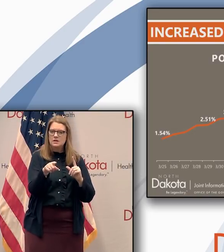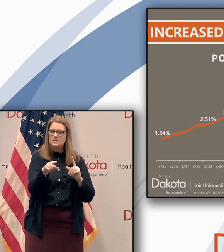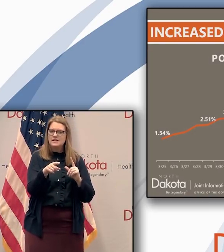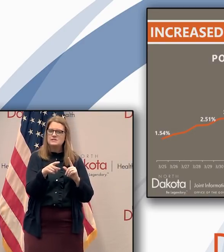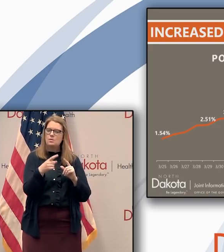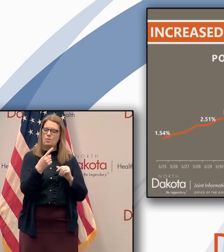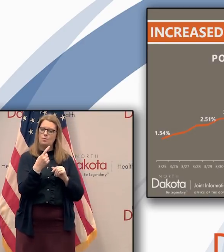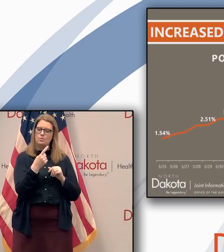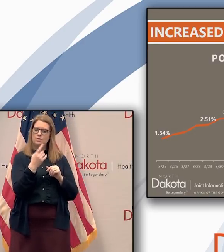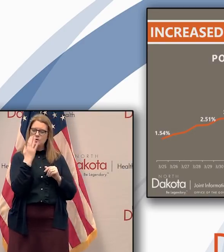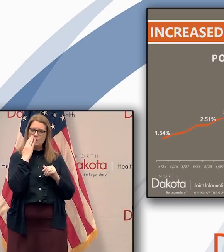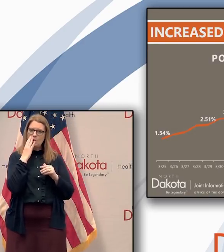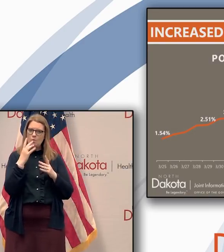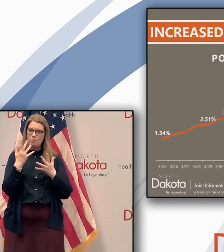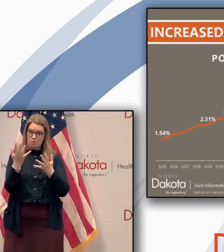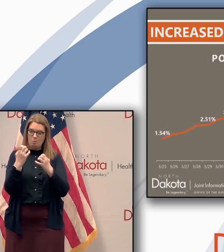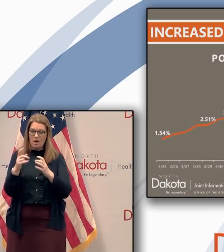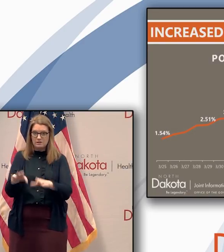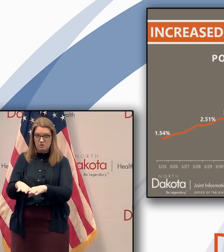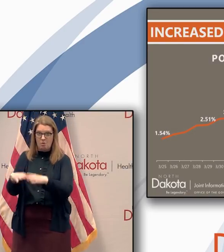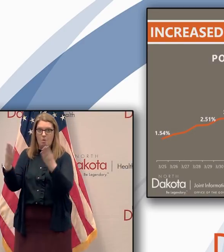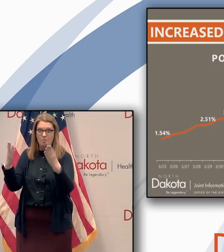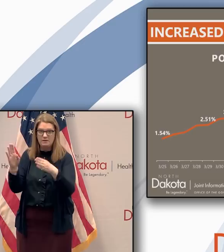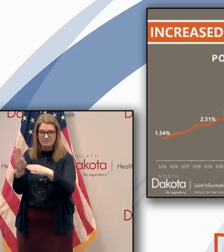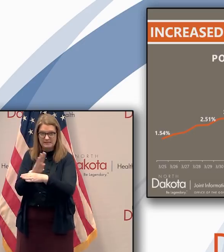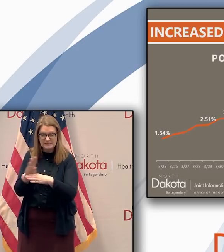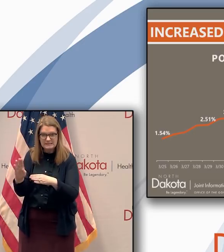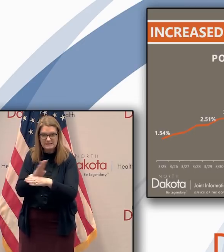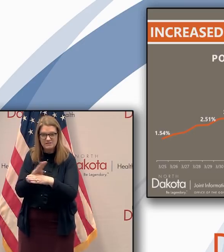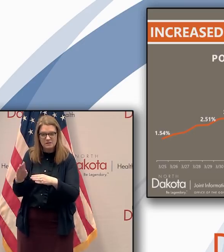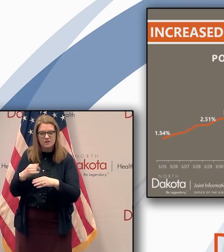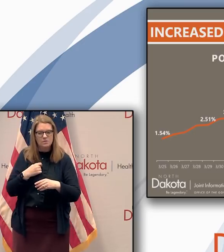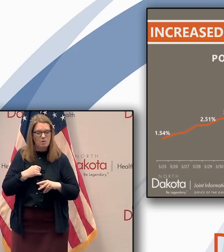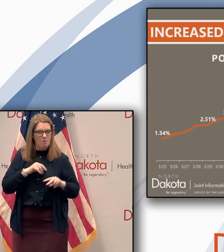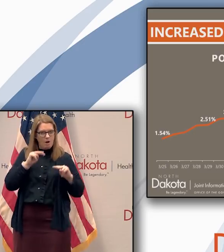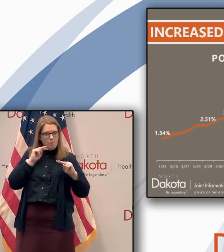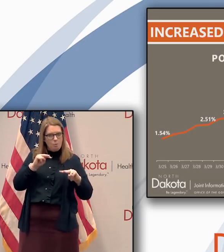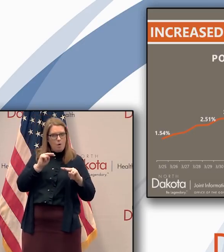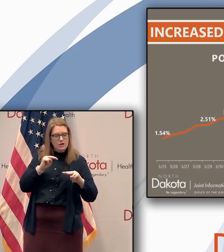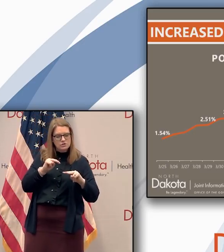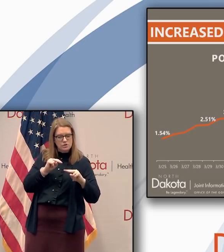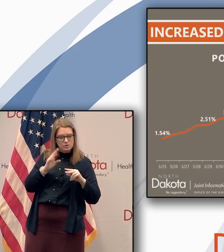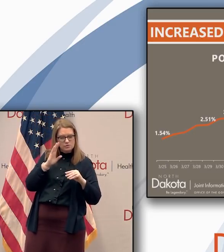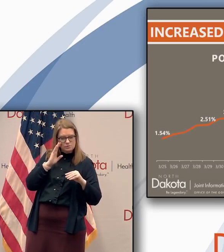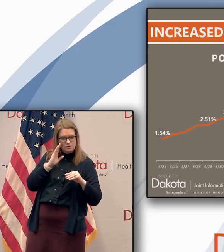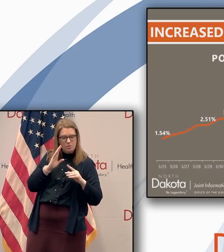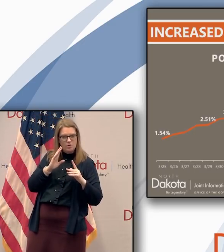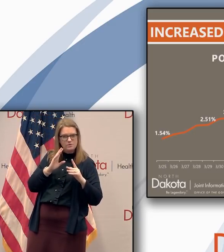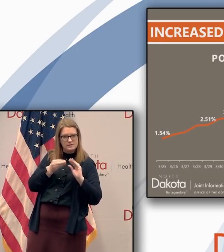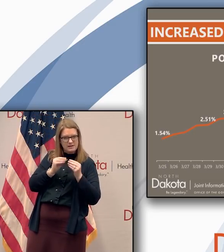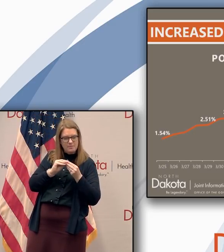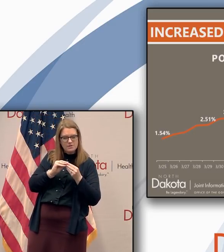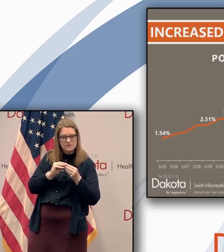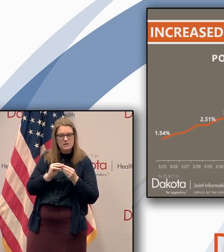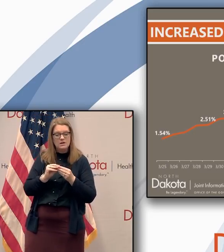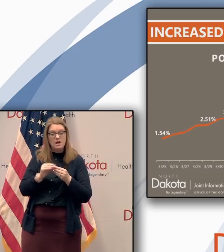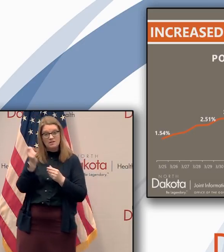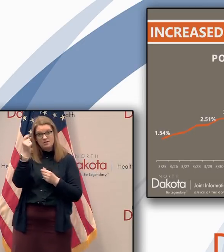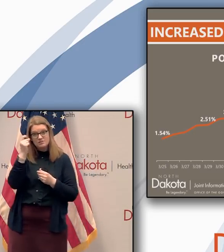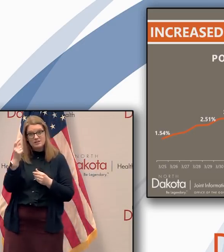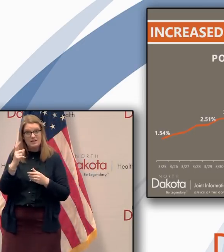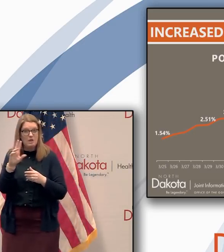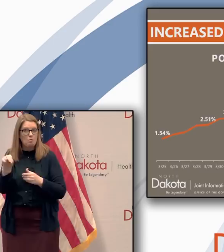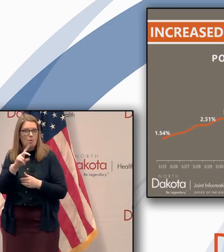at as we move towards reopening businesses, of course, in an incremental and methodical and safe manner as a part of our North